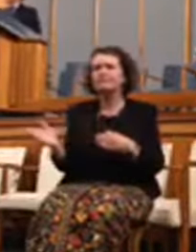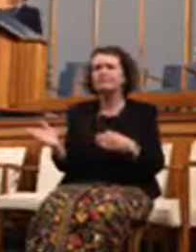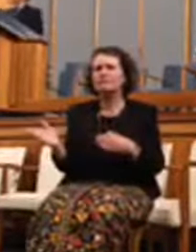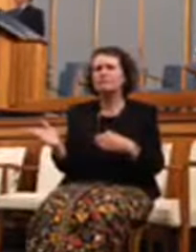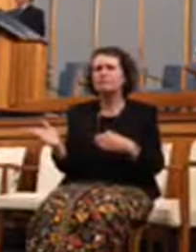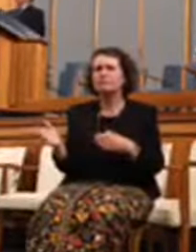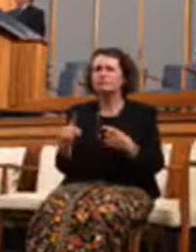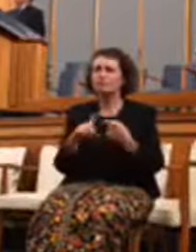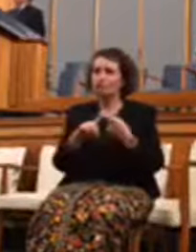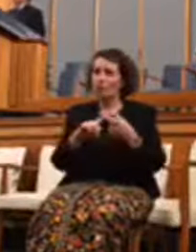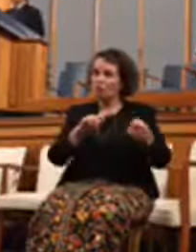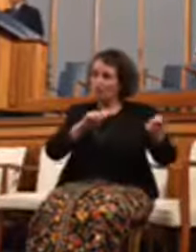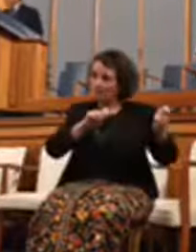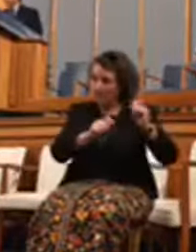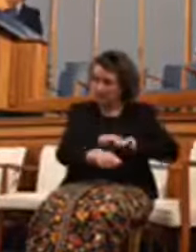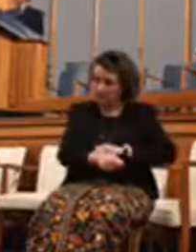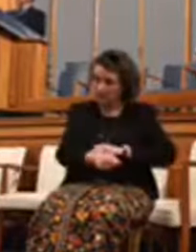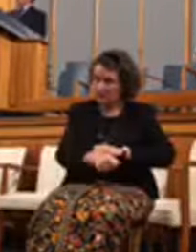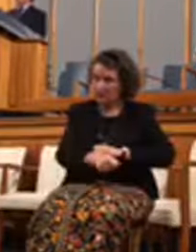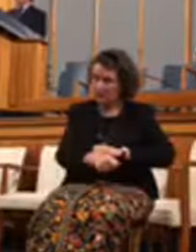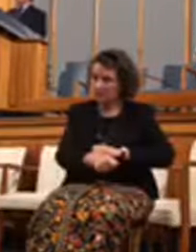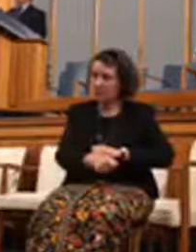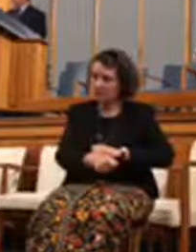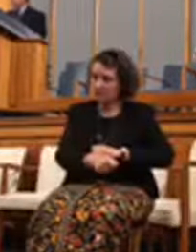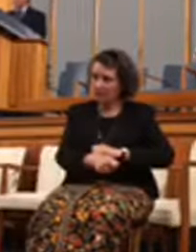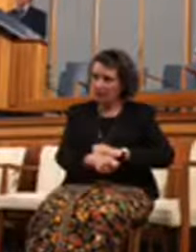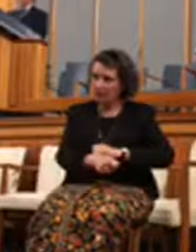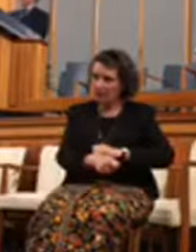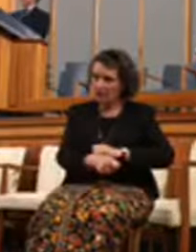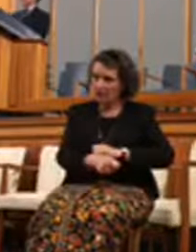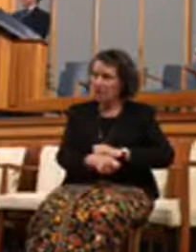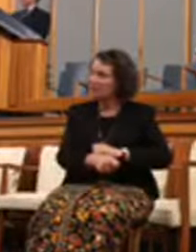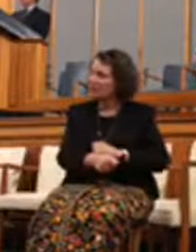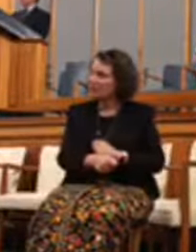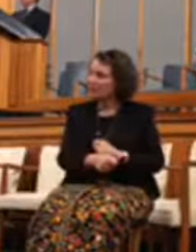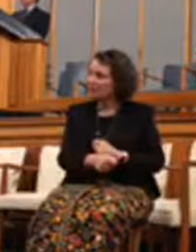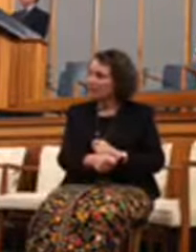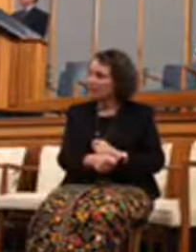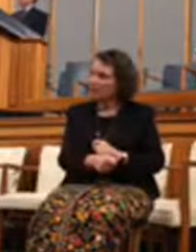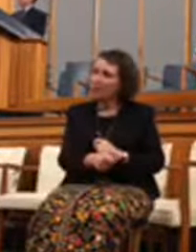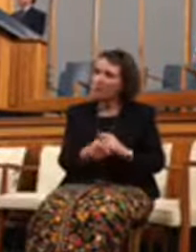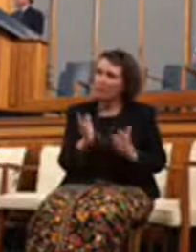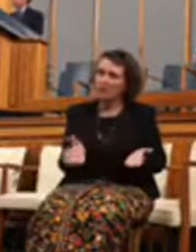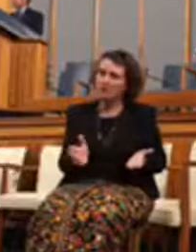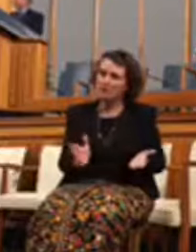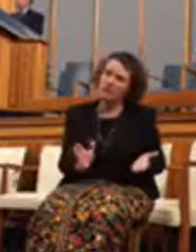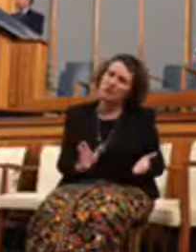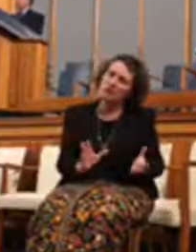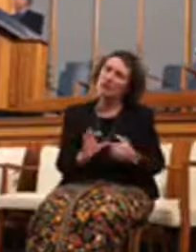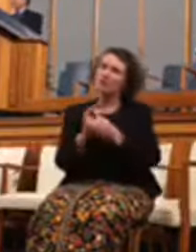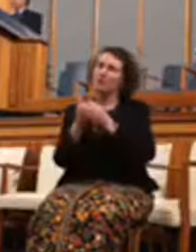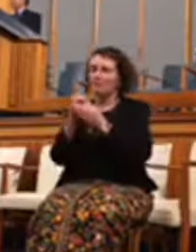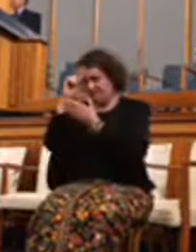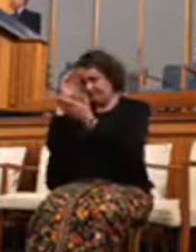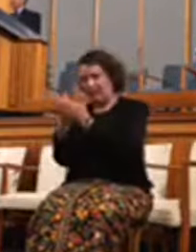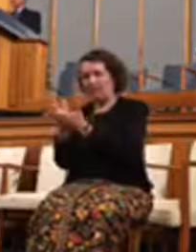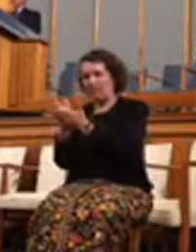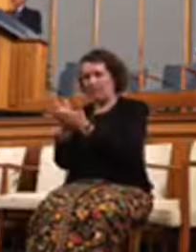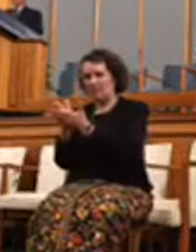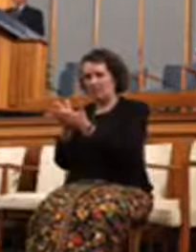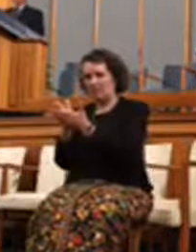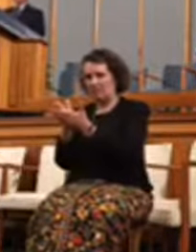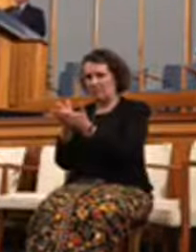repentance must be quickly, not today, followed by faith.